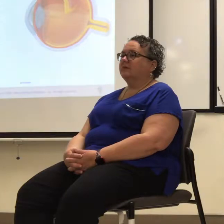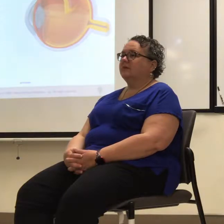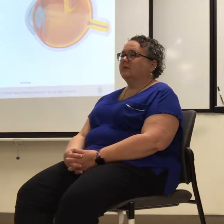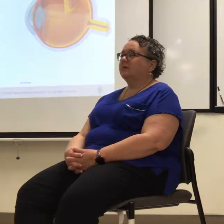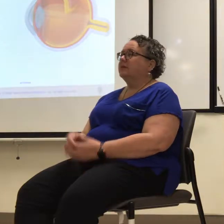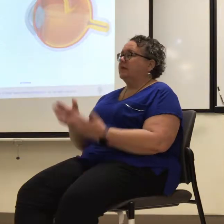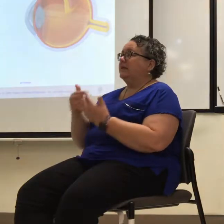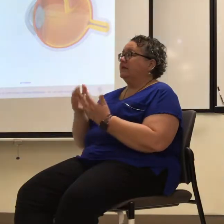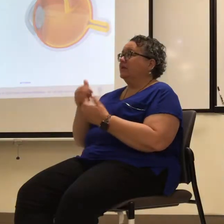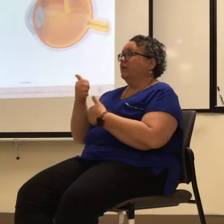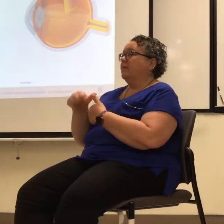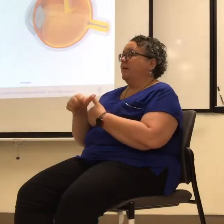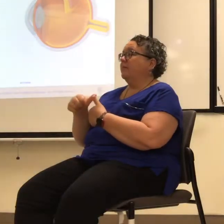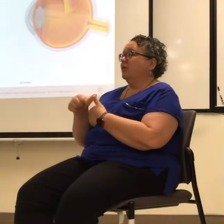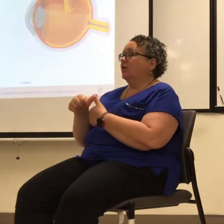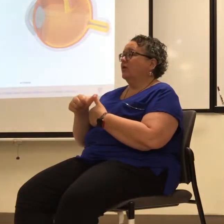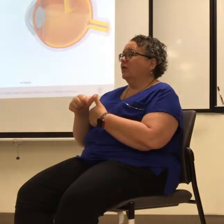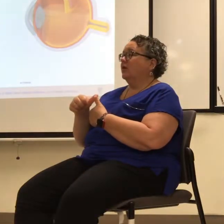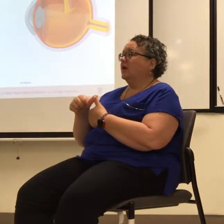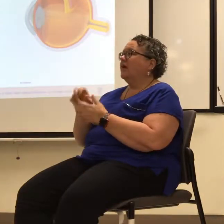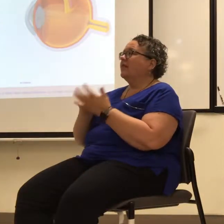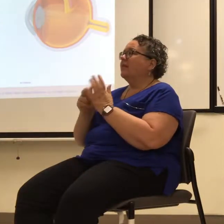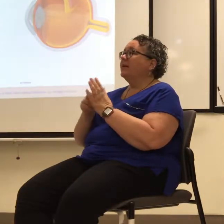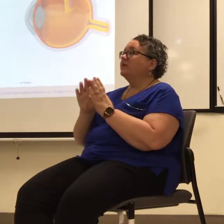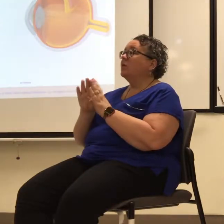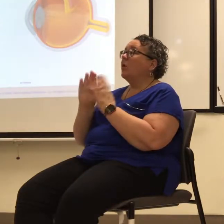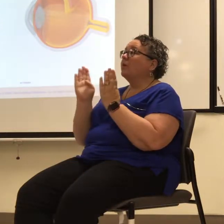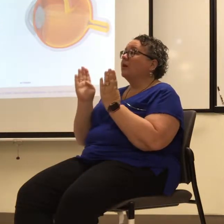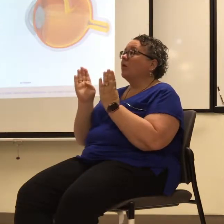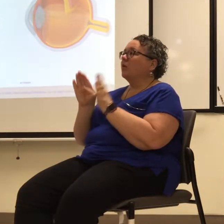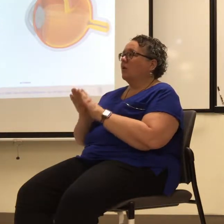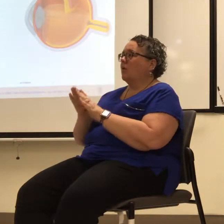Easy to remember. Levator means open or close your eyelids.